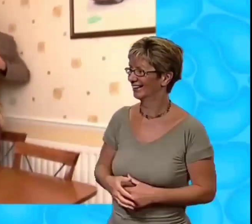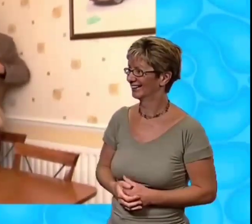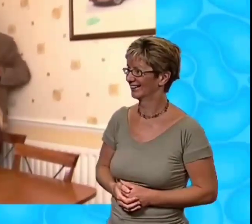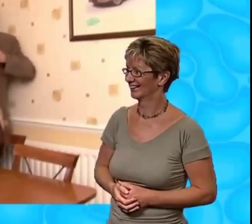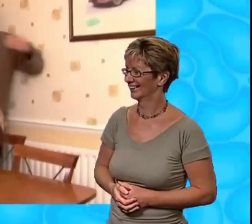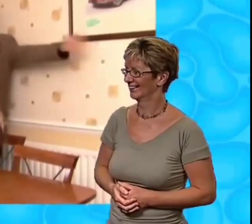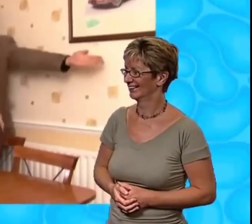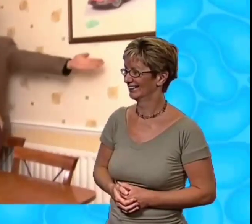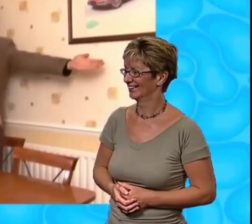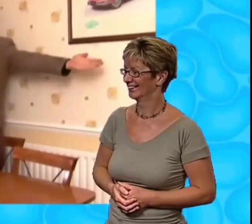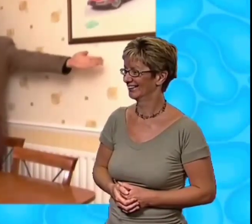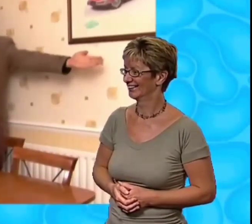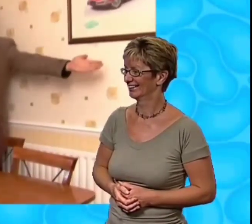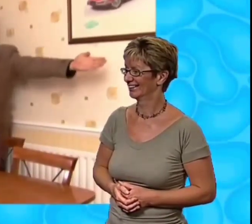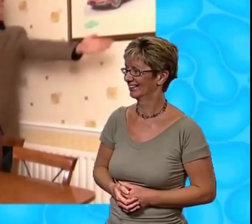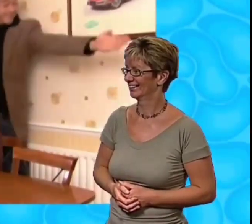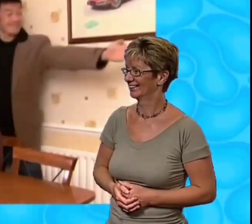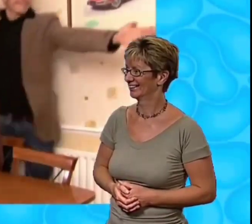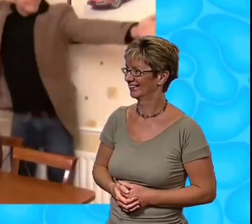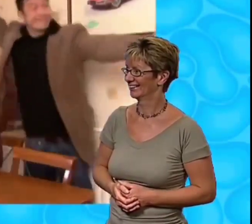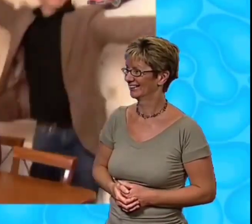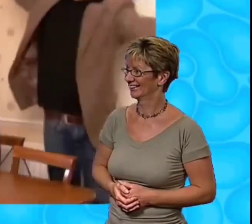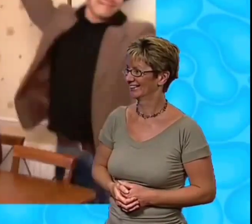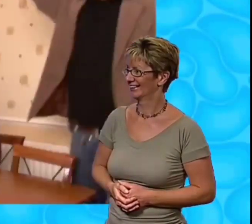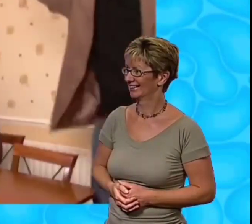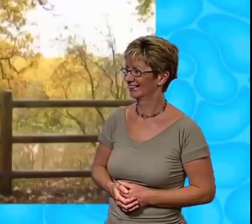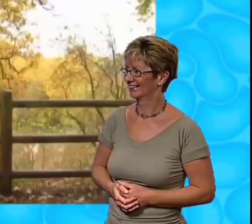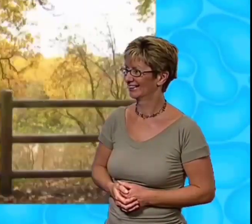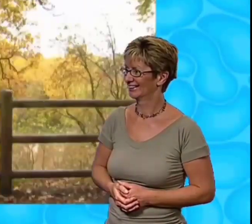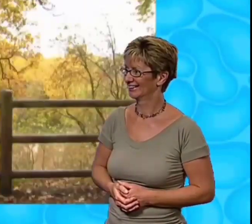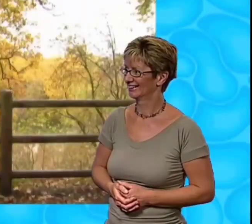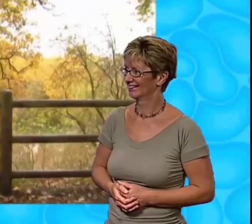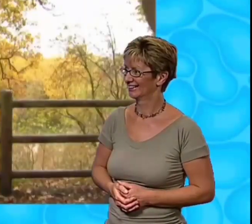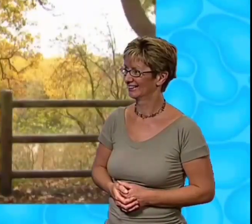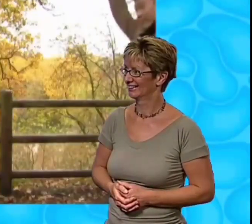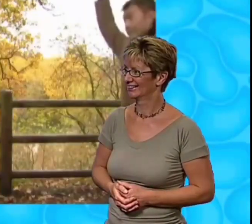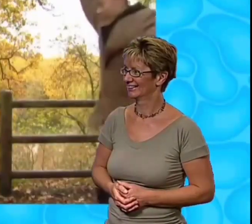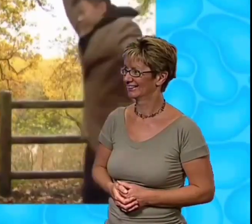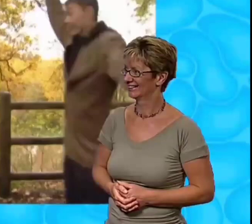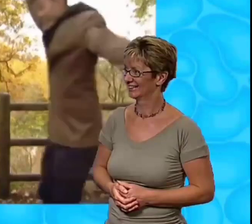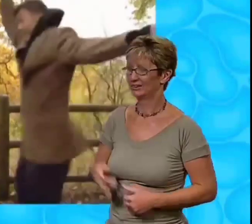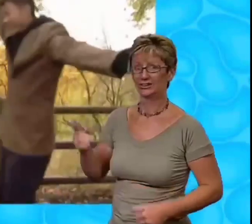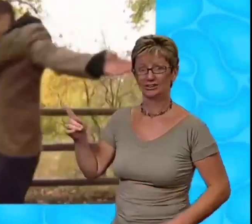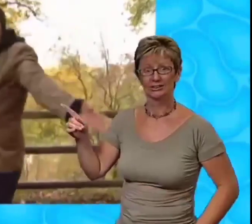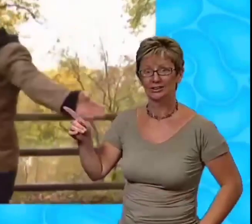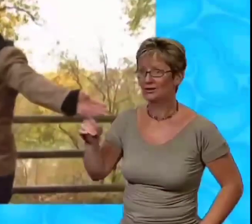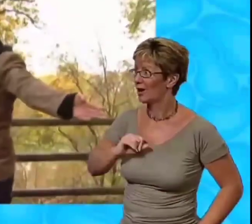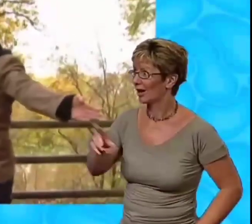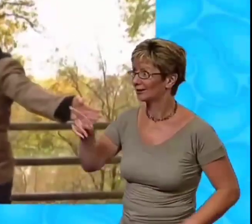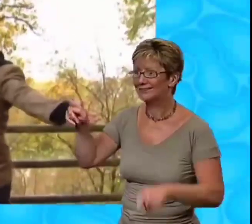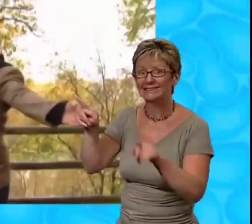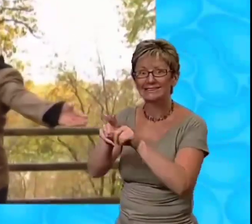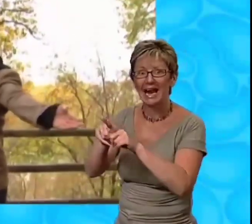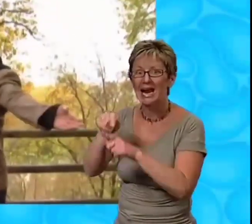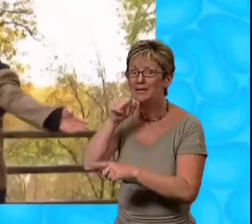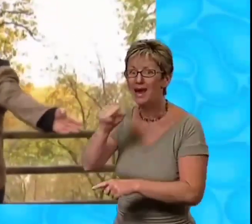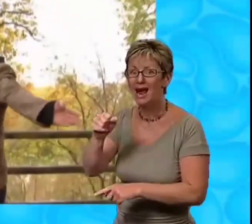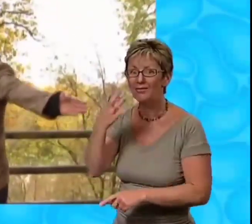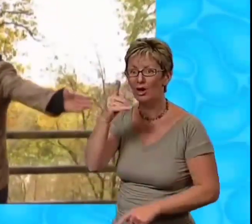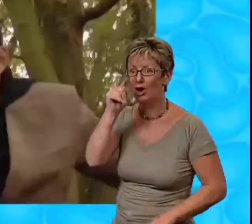Try by the dots on the man.